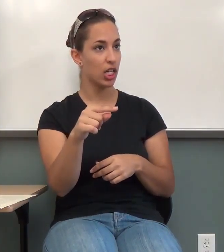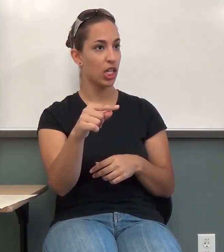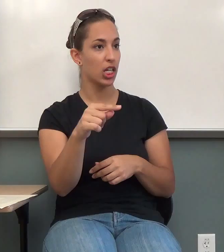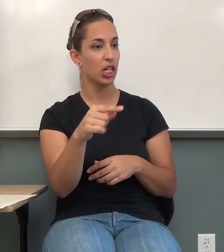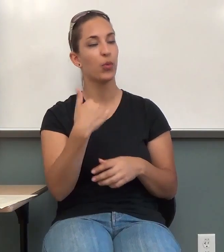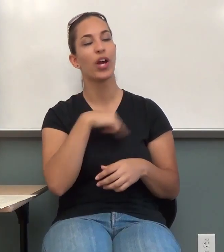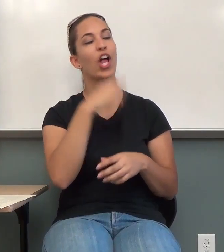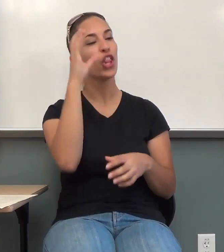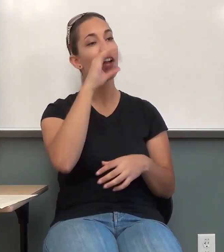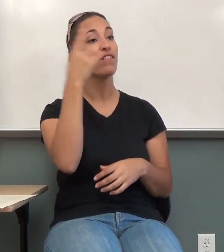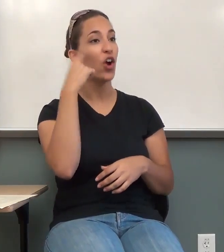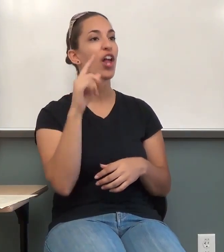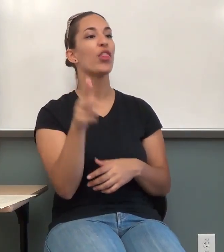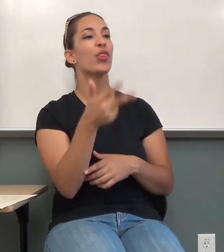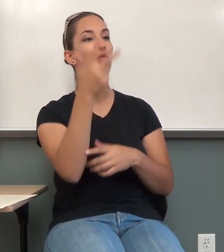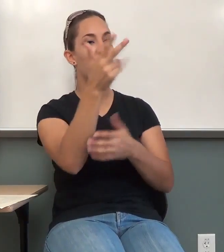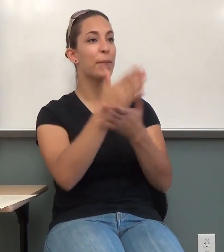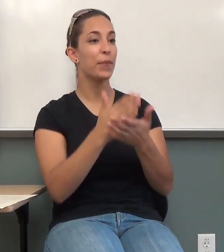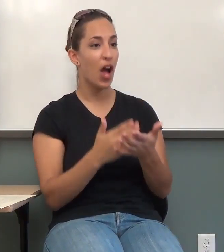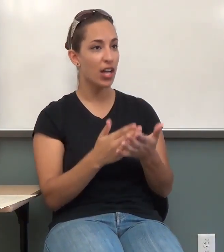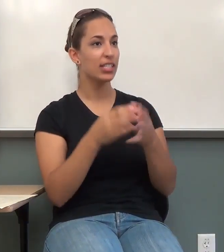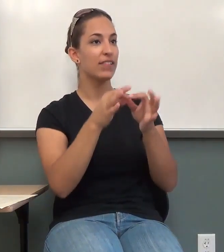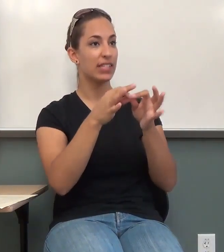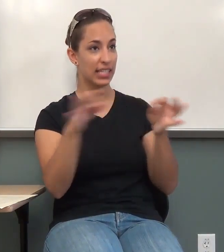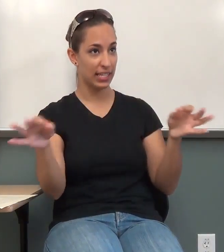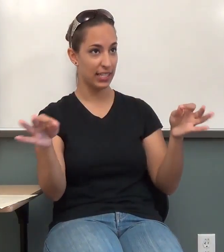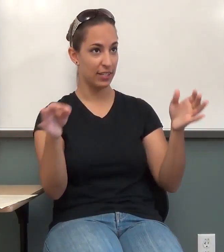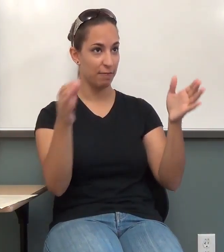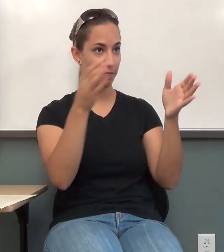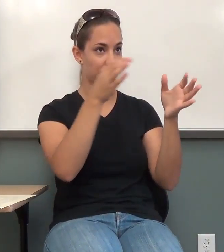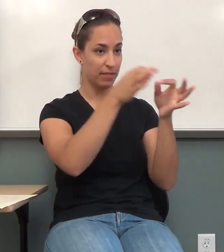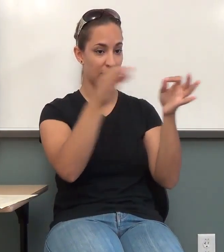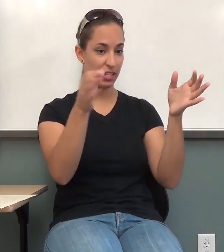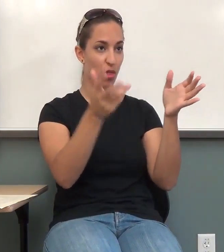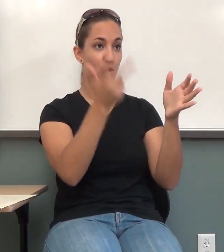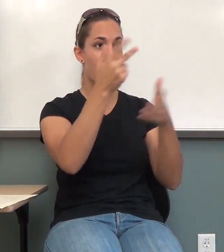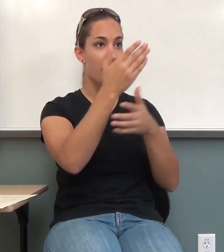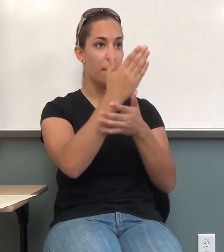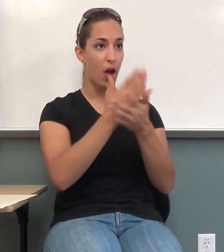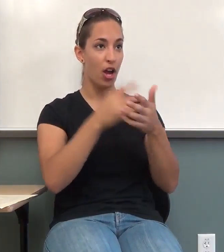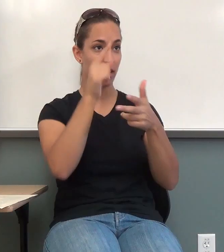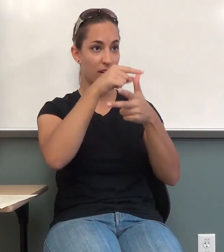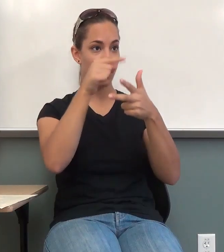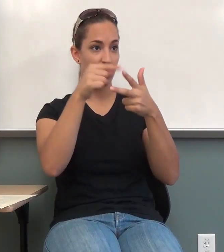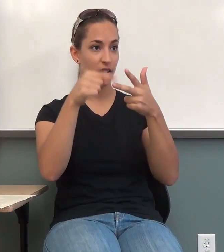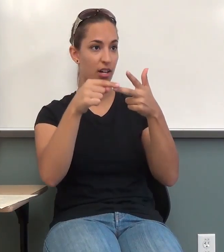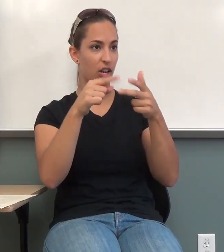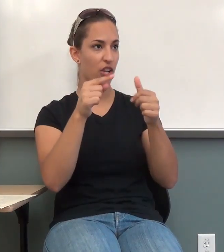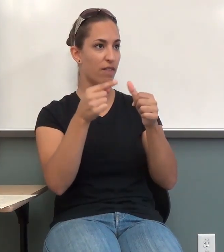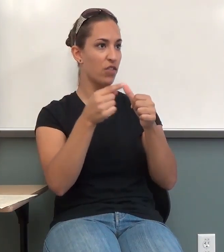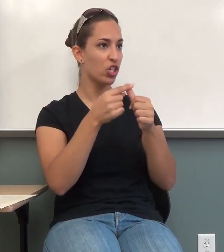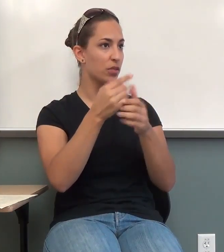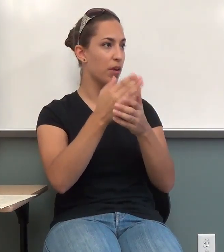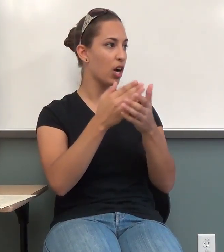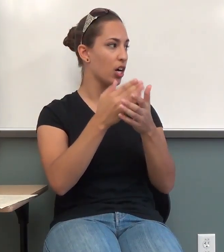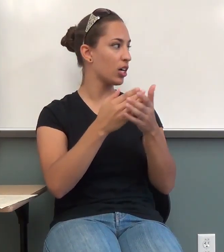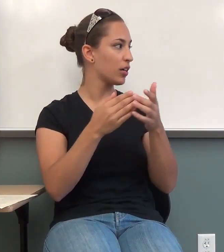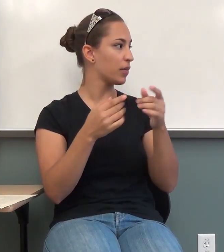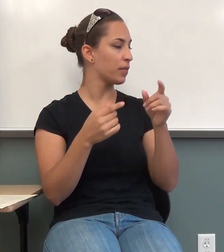3 parts of a sentence. Remember what those are. What are they? Subject. Subject, verb, Object. and an